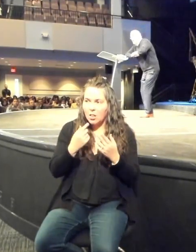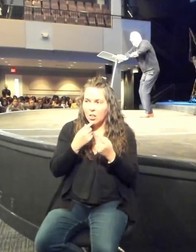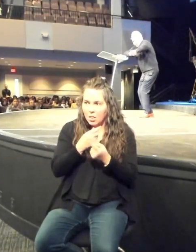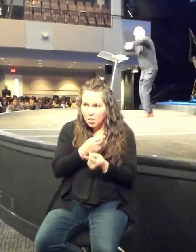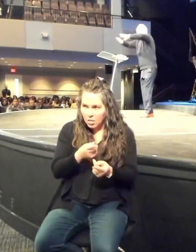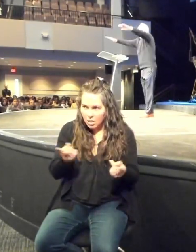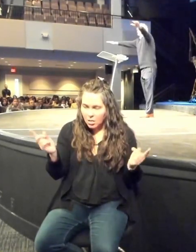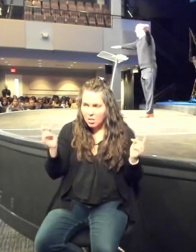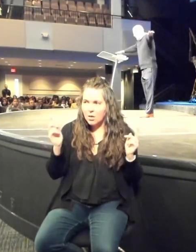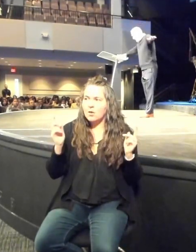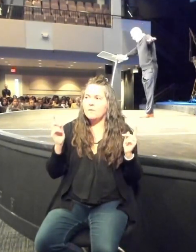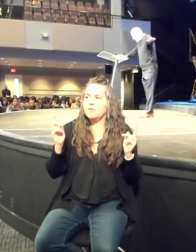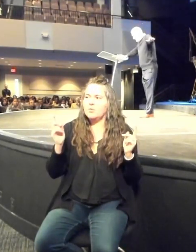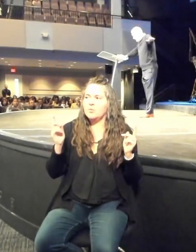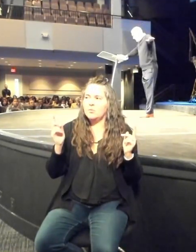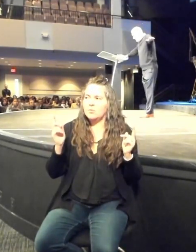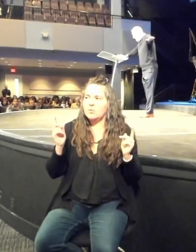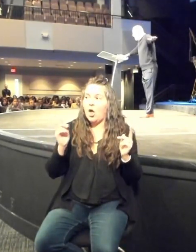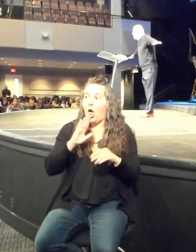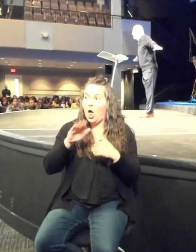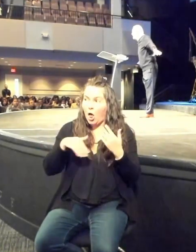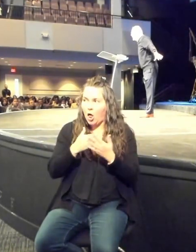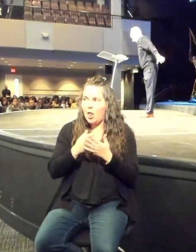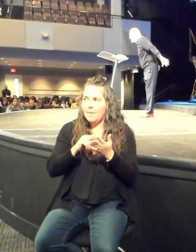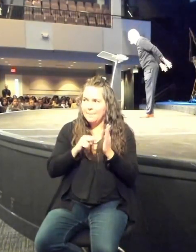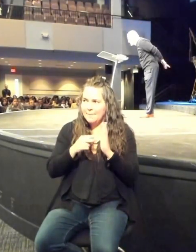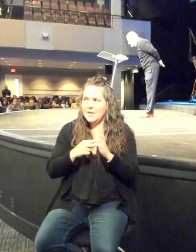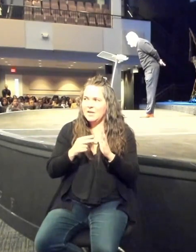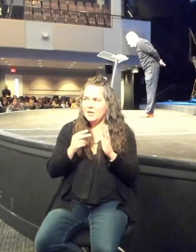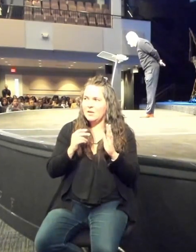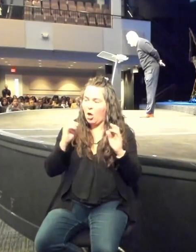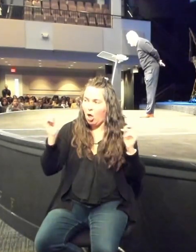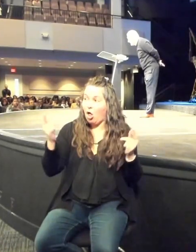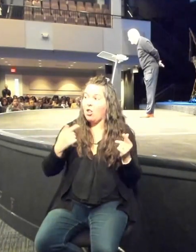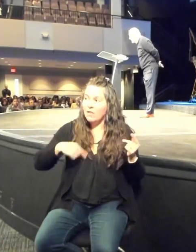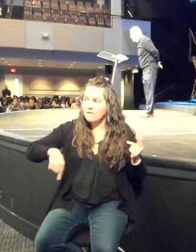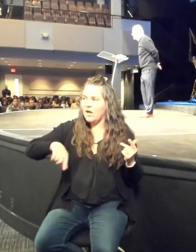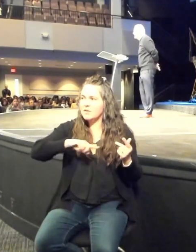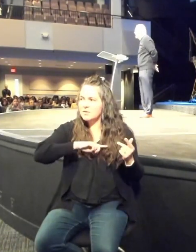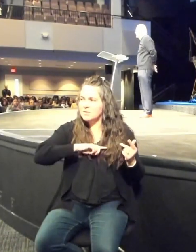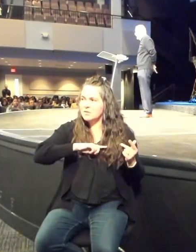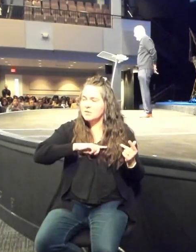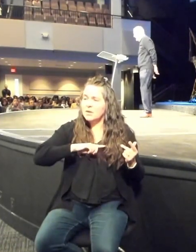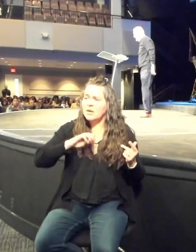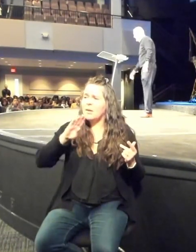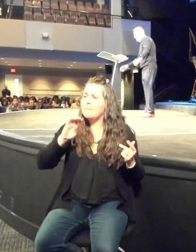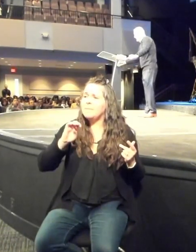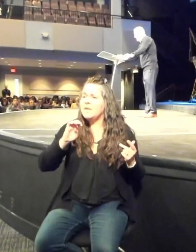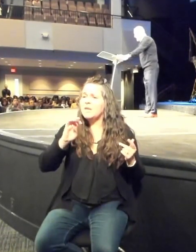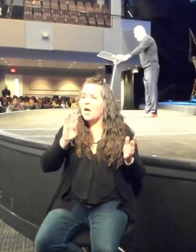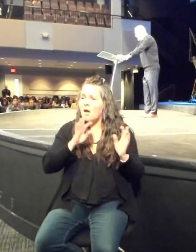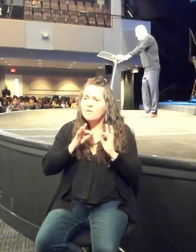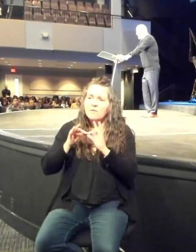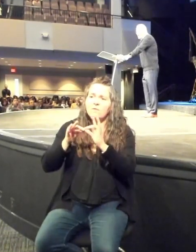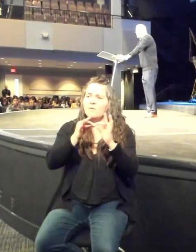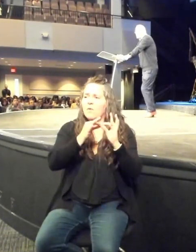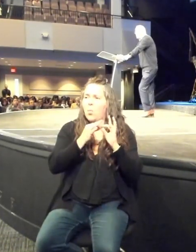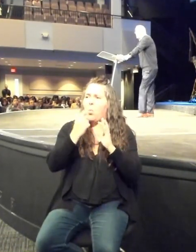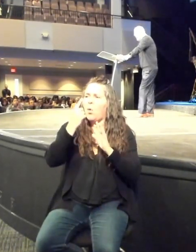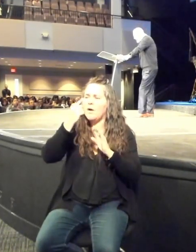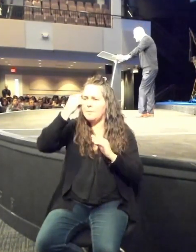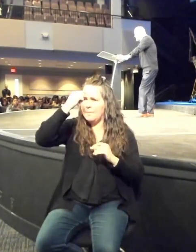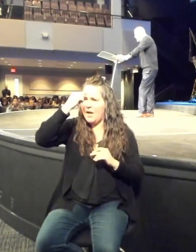Finally, all of you. All of us. Be of one mind.